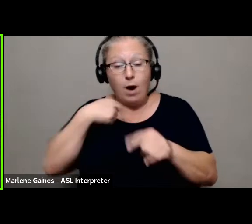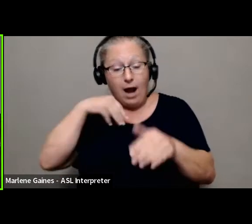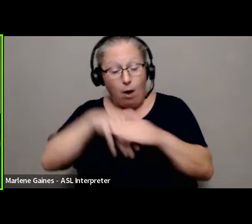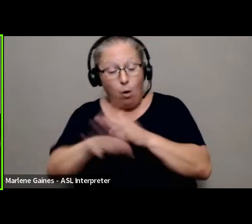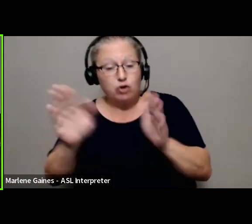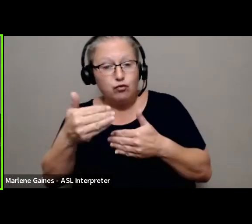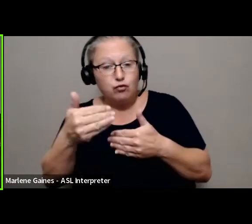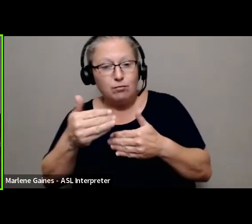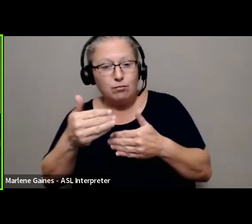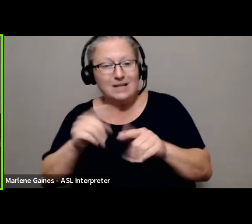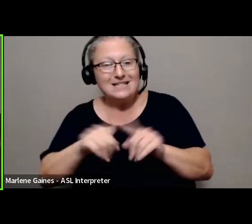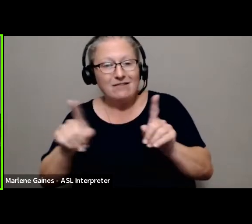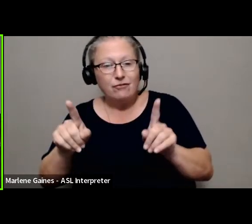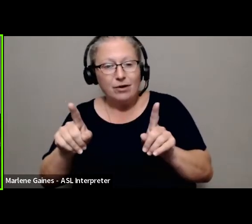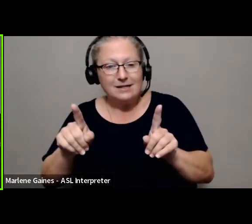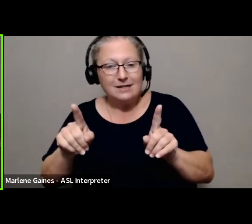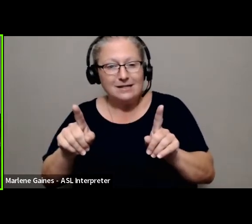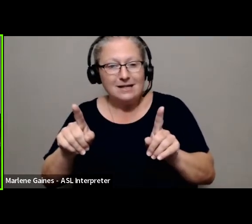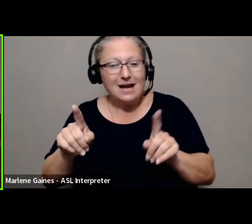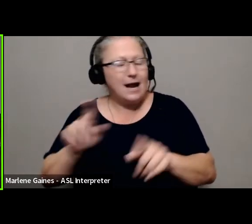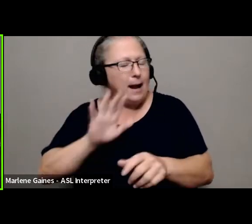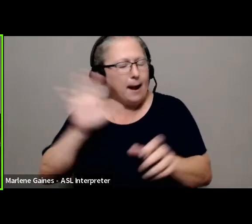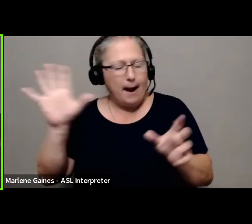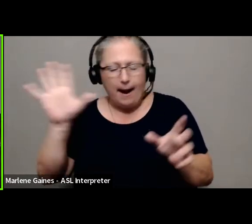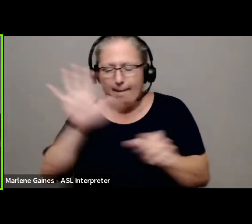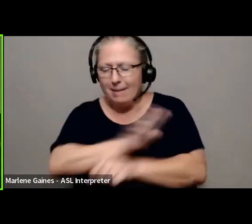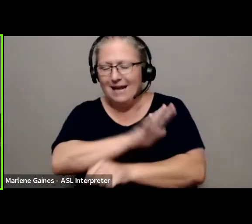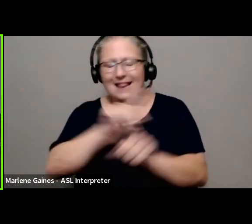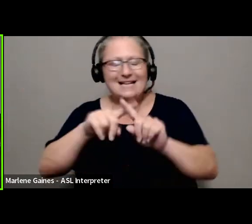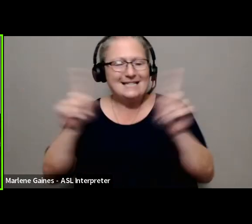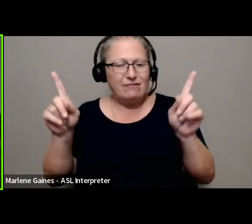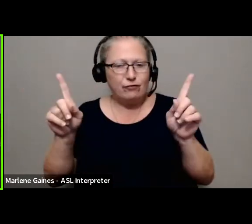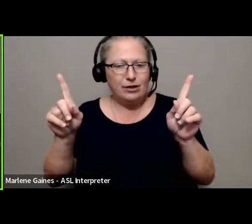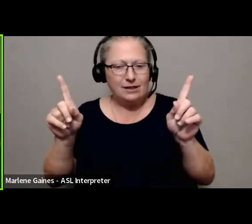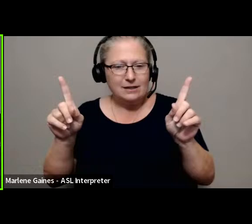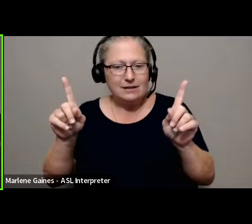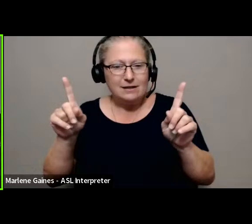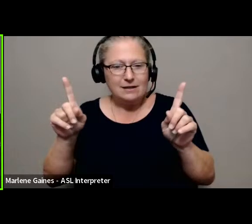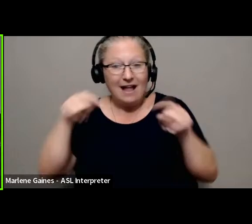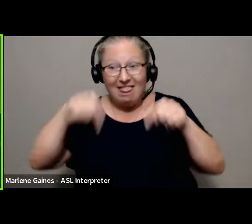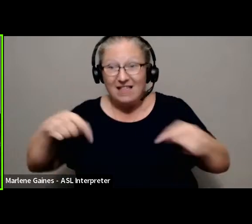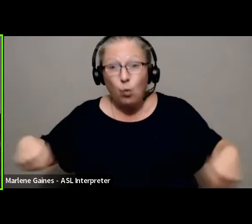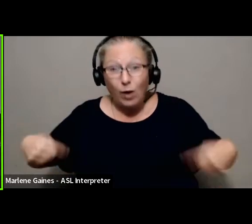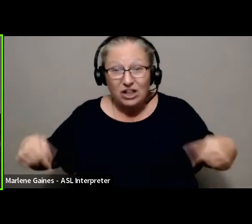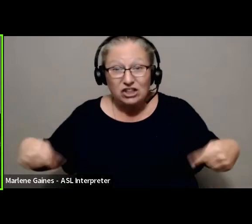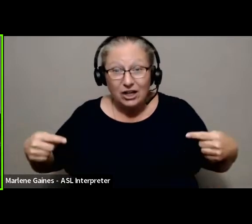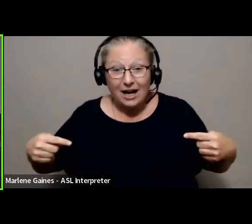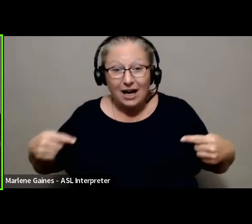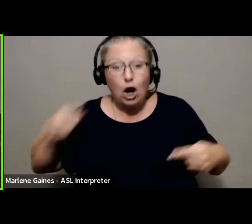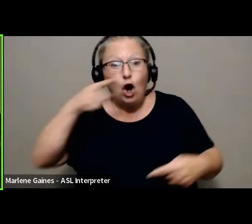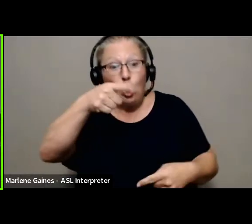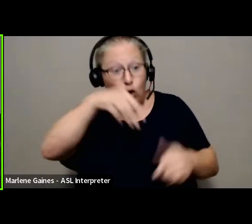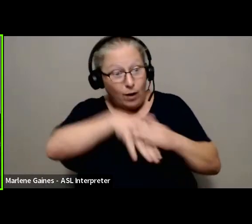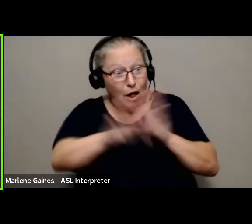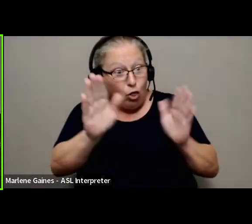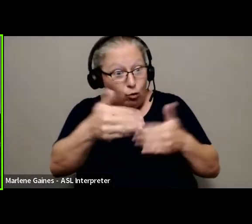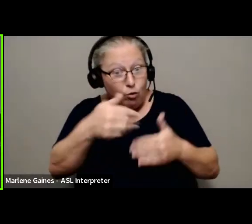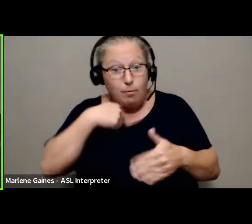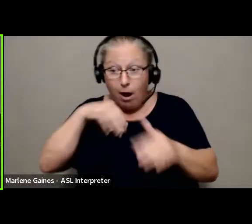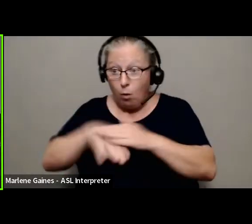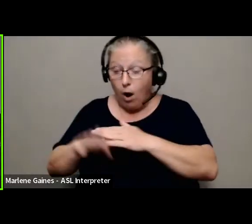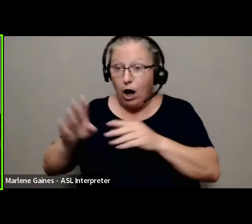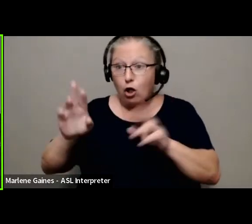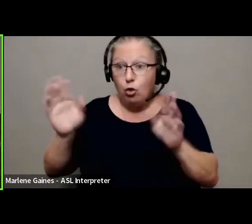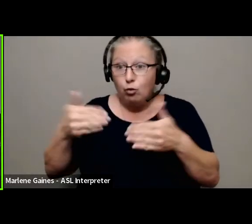it's I agree. different. It's I agree. completely I different. agree. Being in this wheelchair, you walk into the room and I walk in the room,